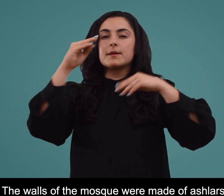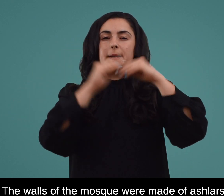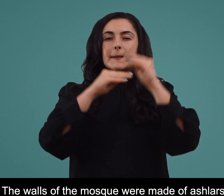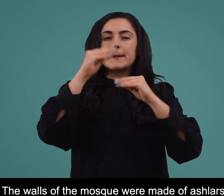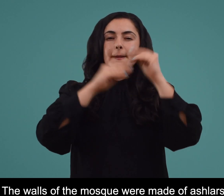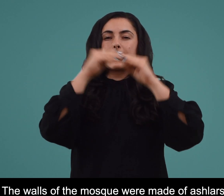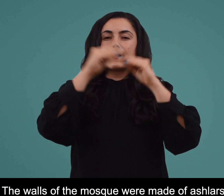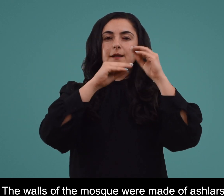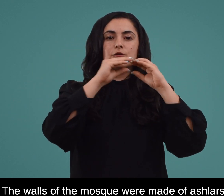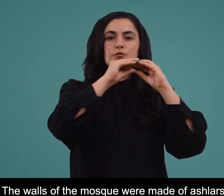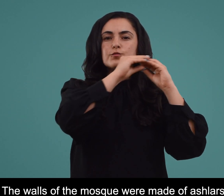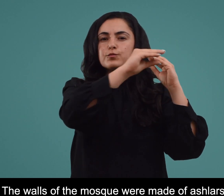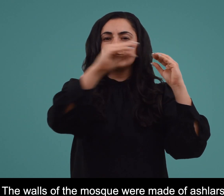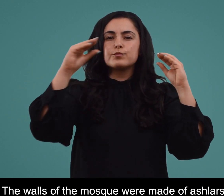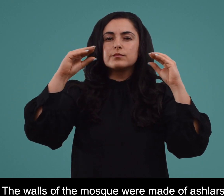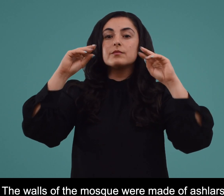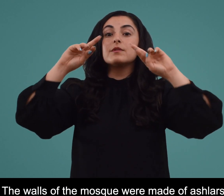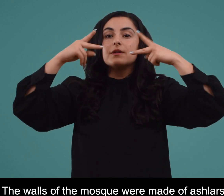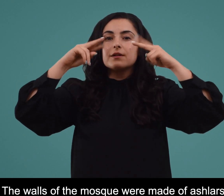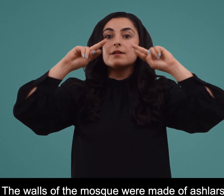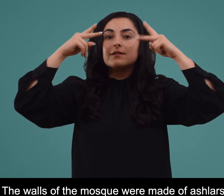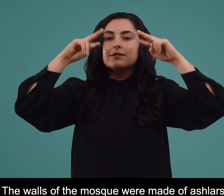brick lines.